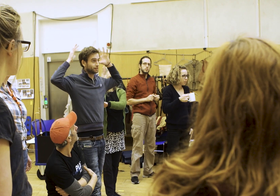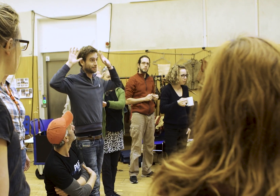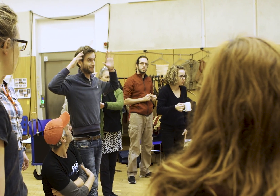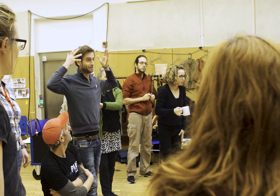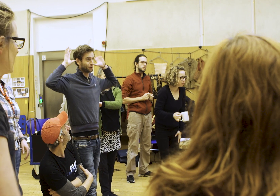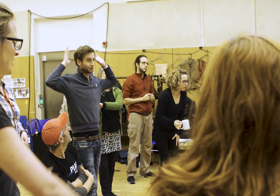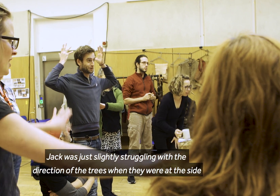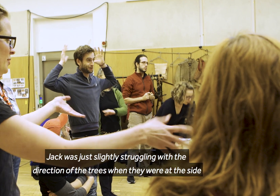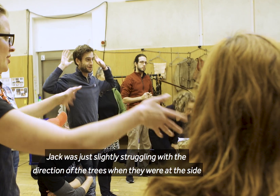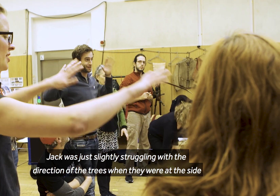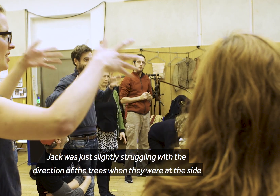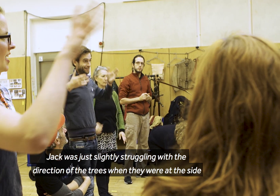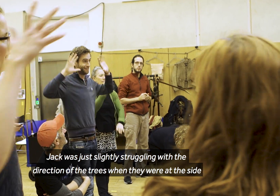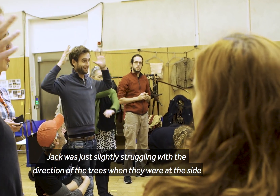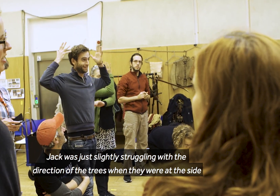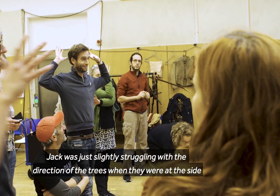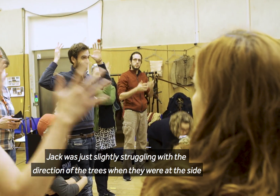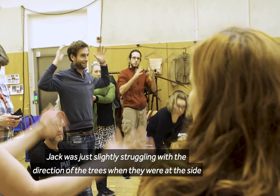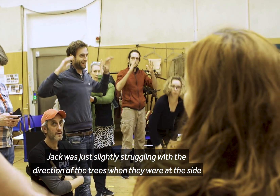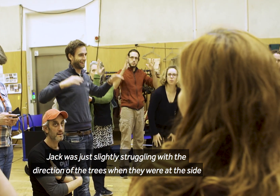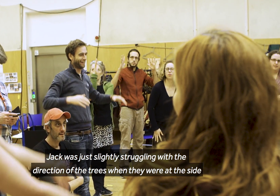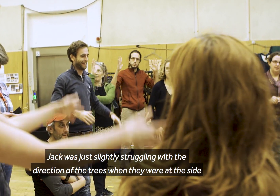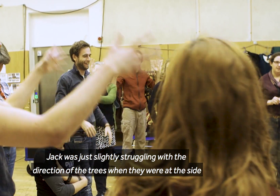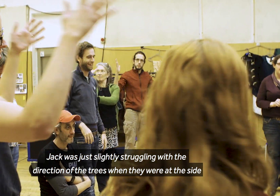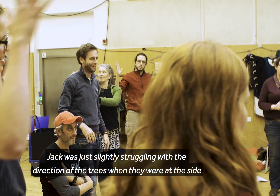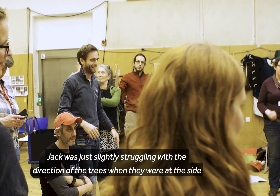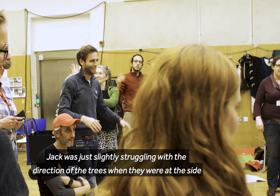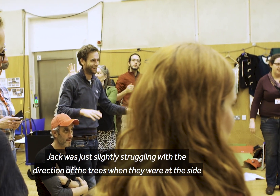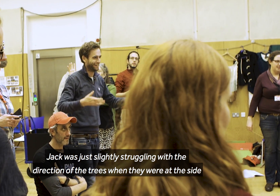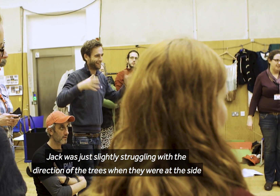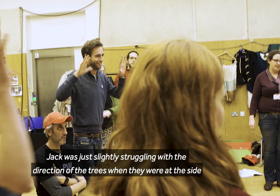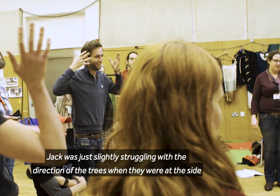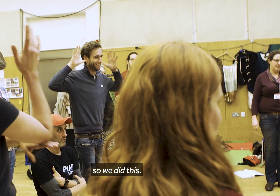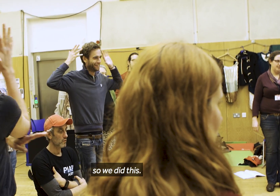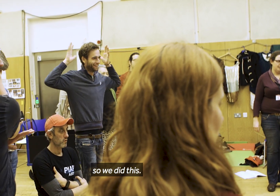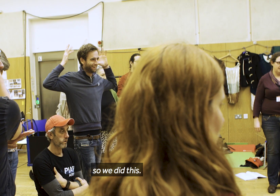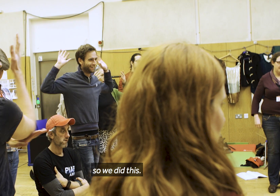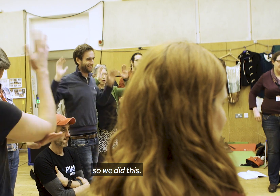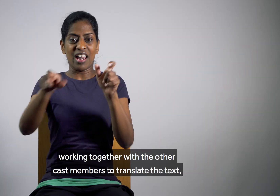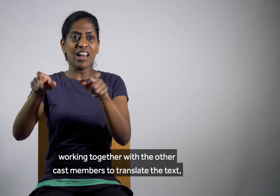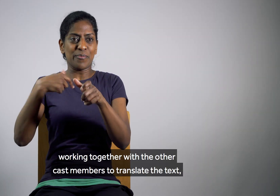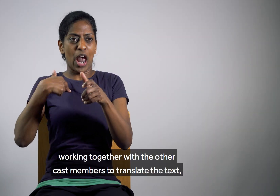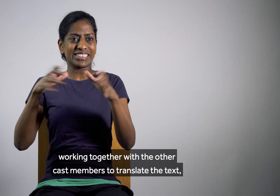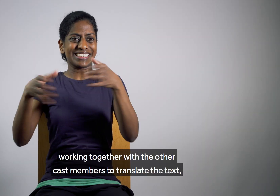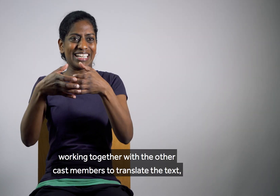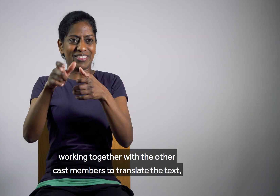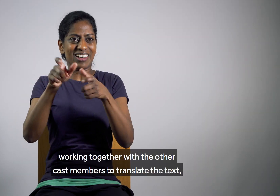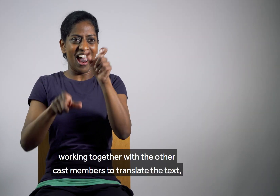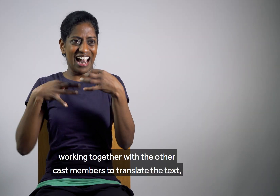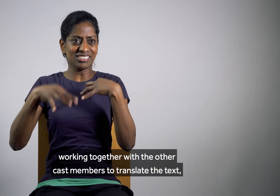working together with the other cast members to